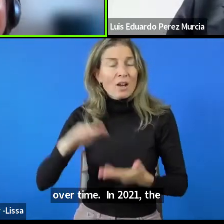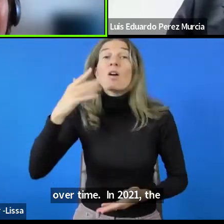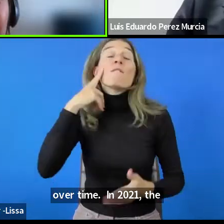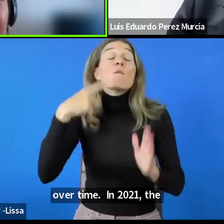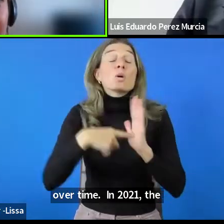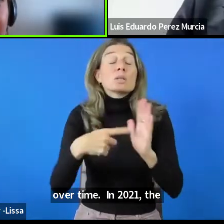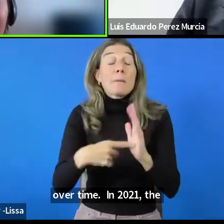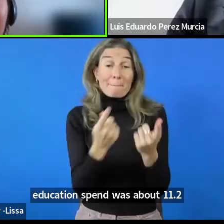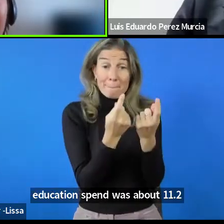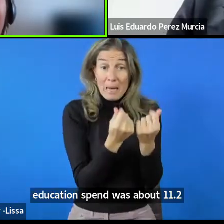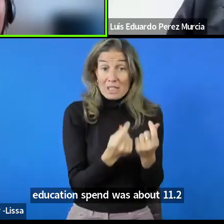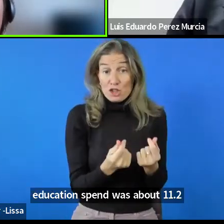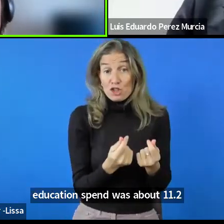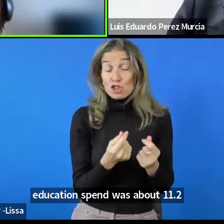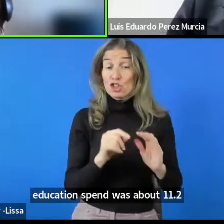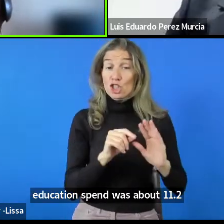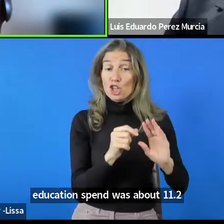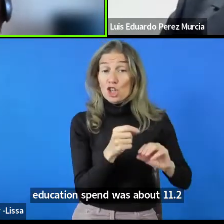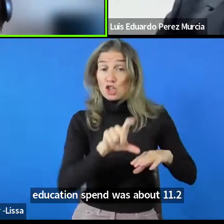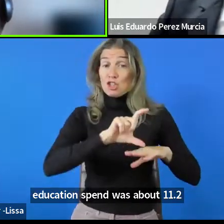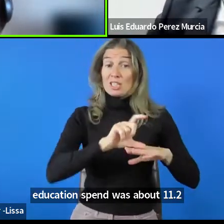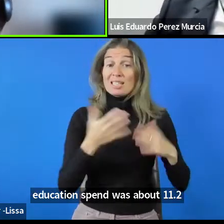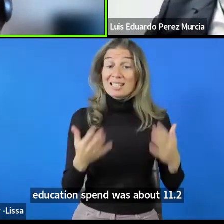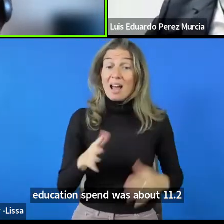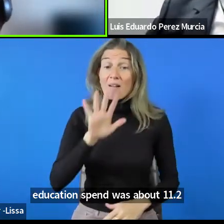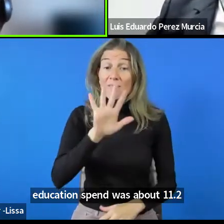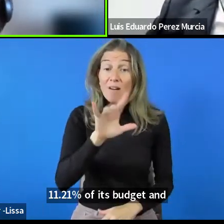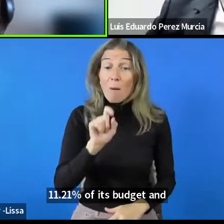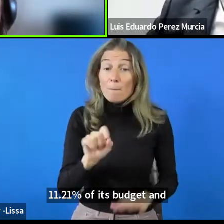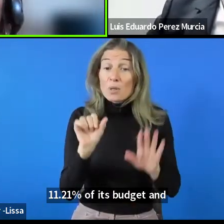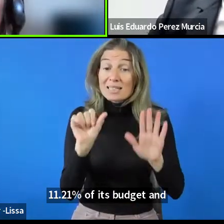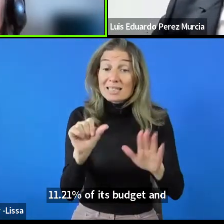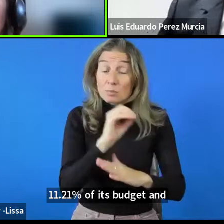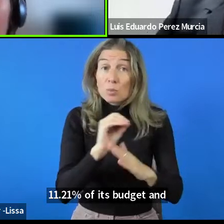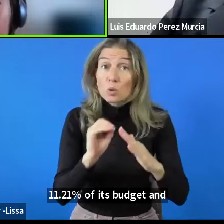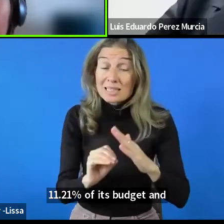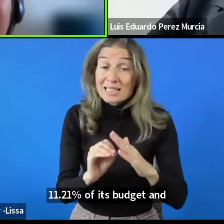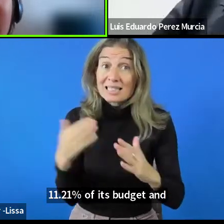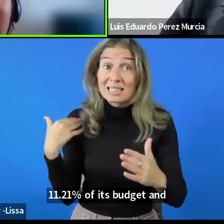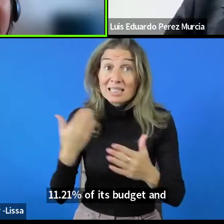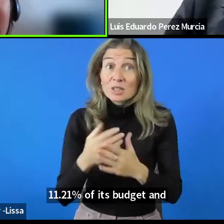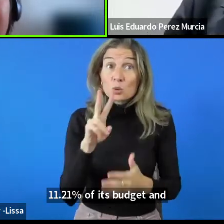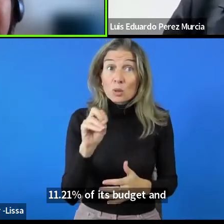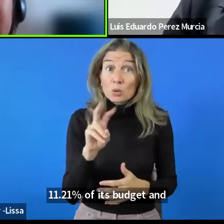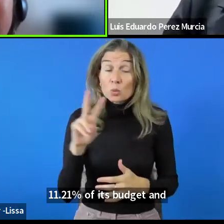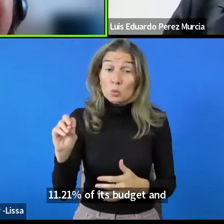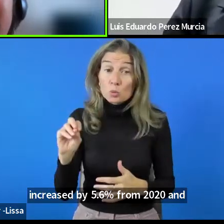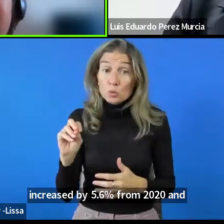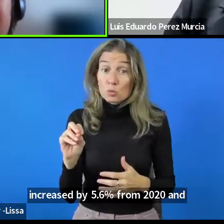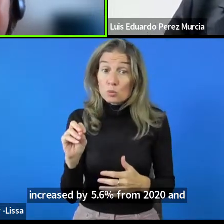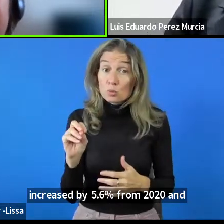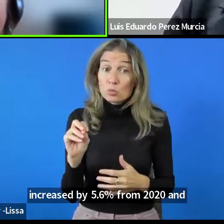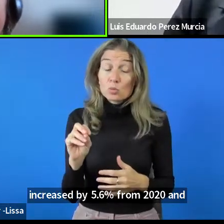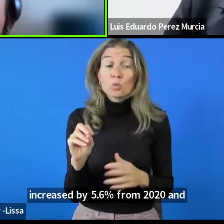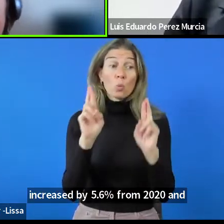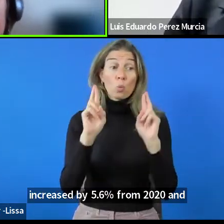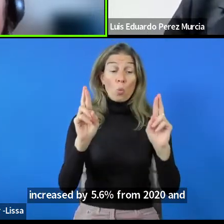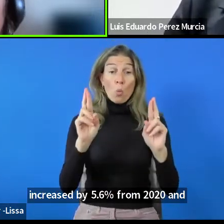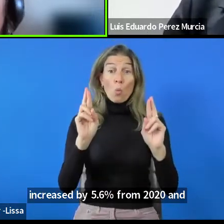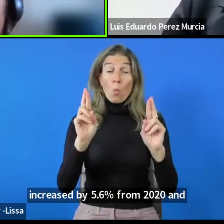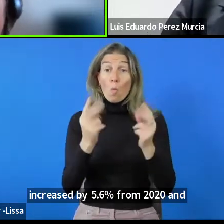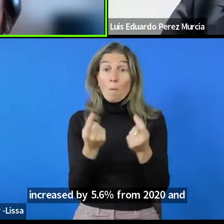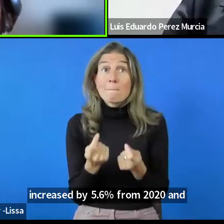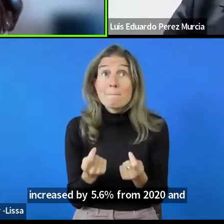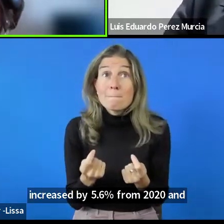and this increased by 5.6% from 2020. And we are really hopeful that this will increase